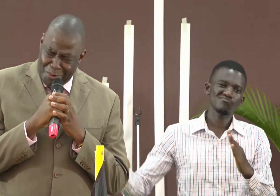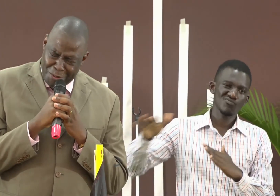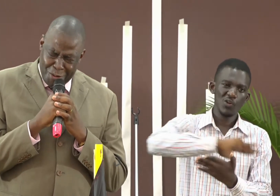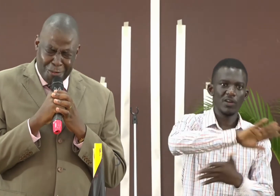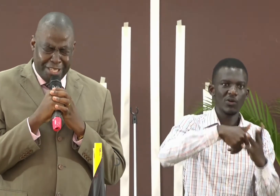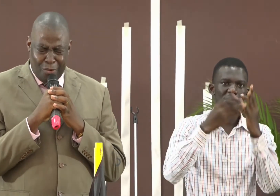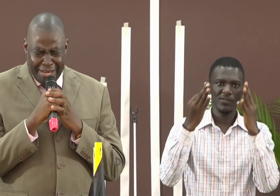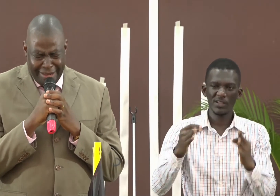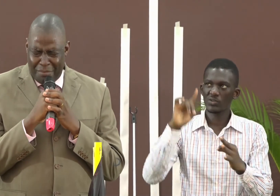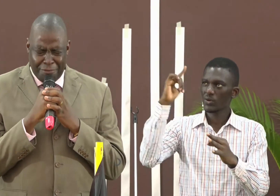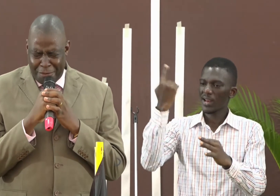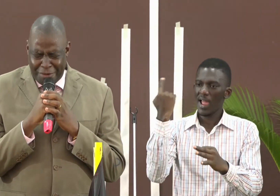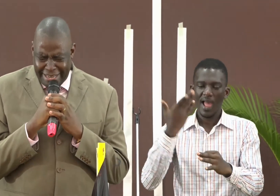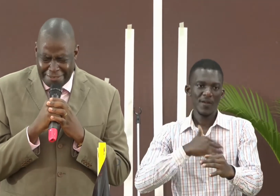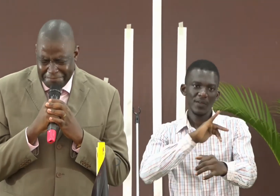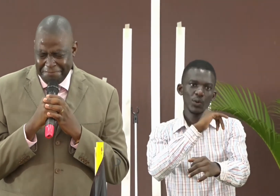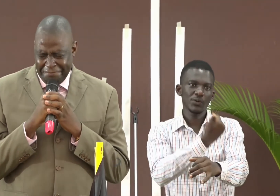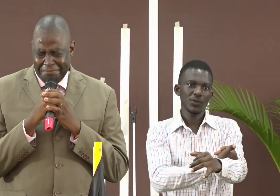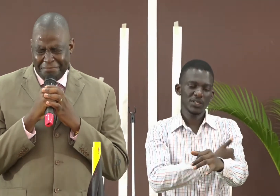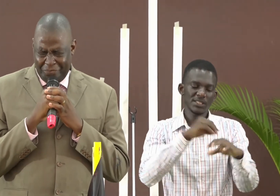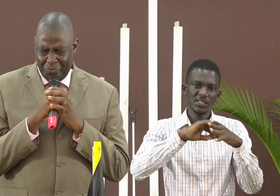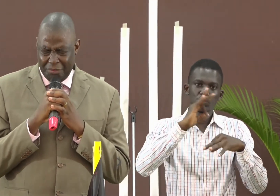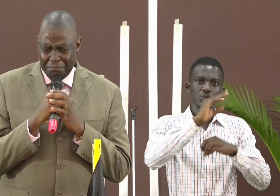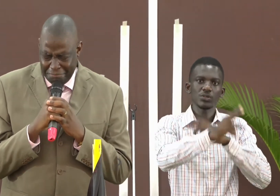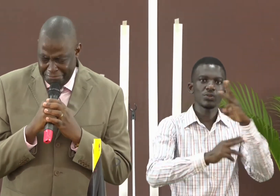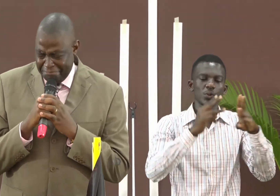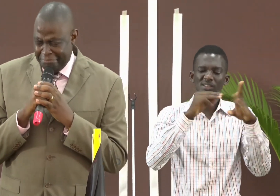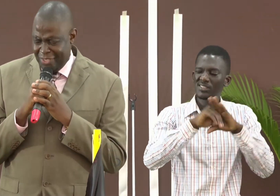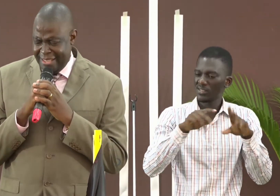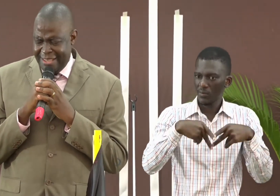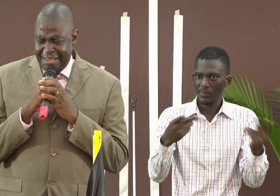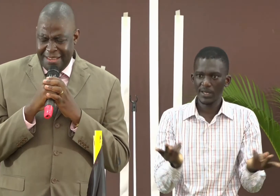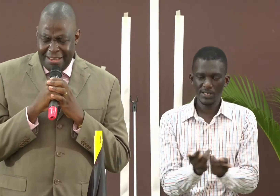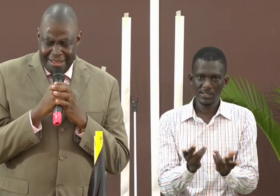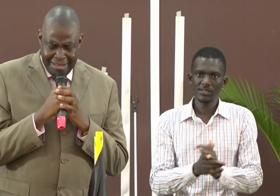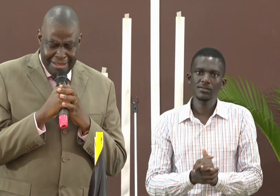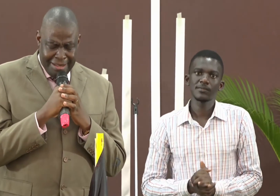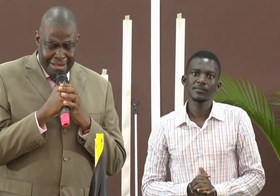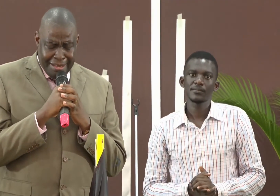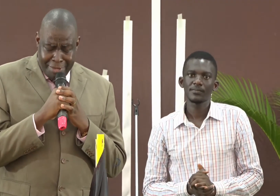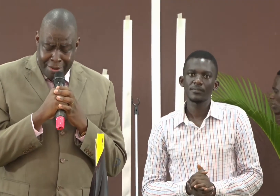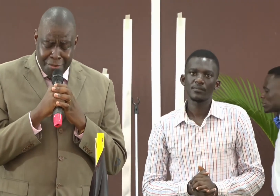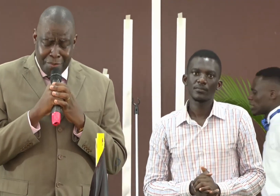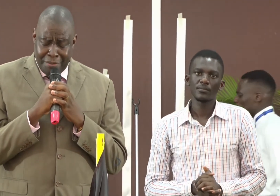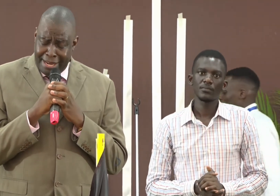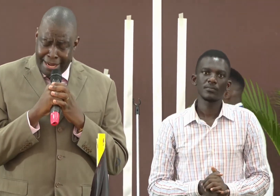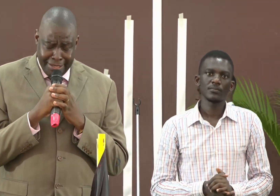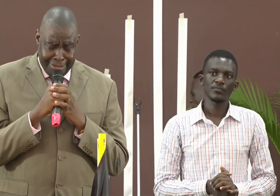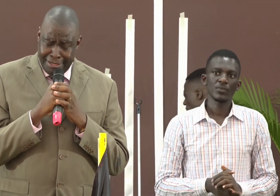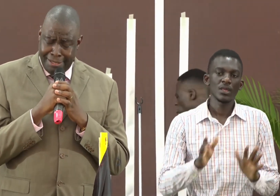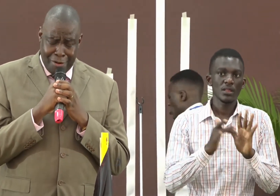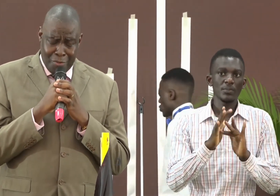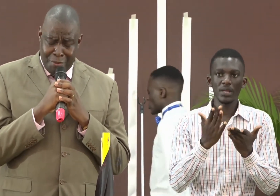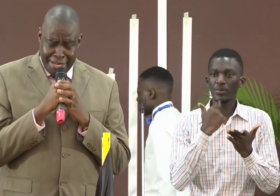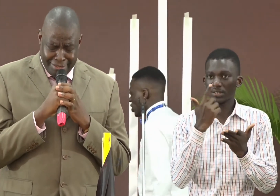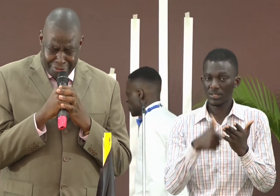kunsiyo moyo kujikwata mbifo byonna. Only him has the power to change the spiritual realm. Ibyani kuwabira